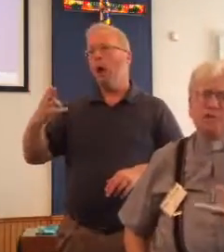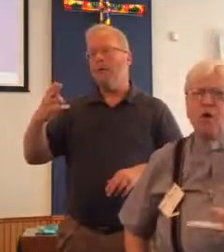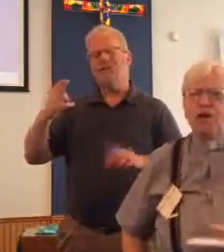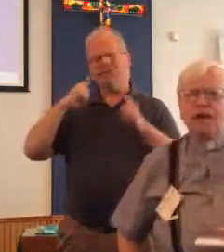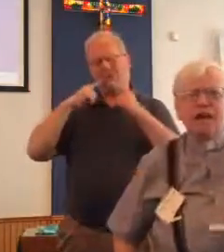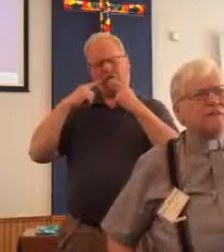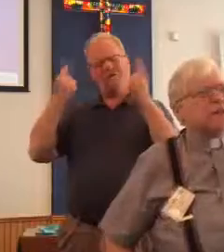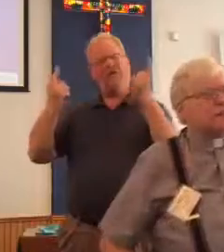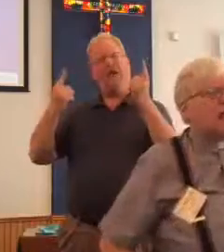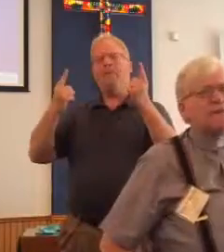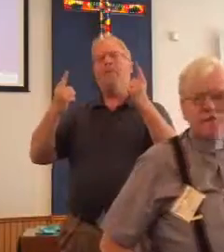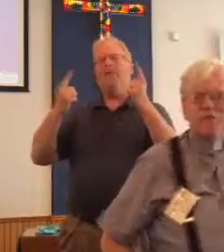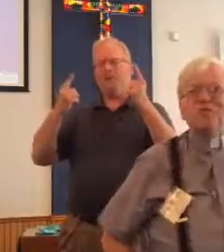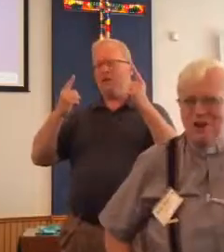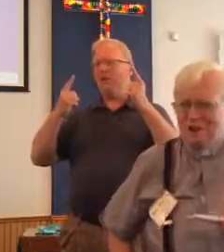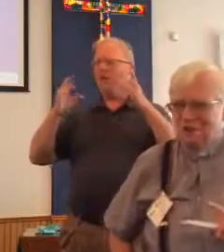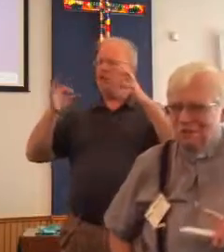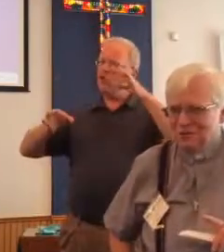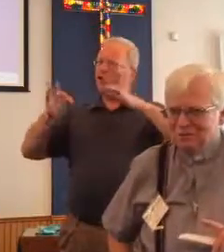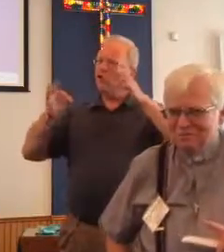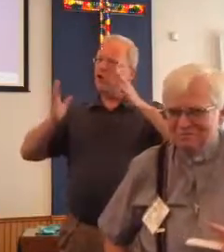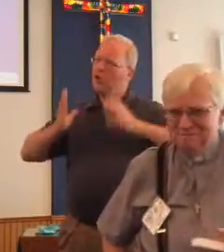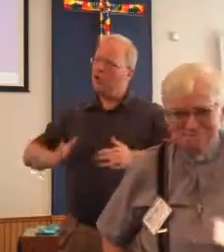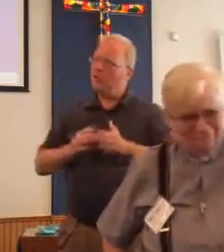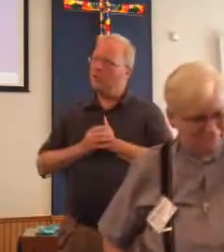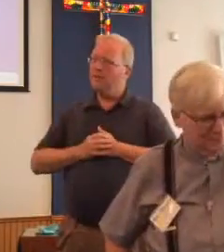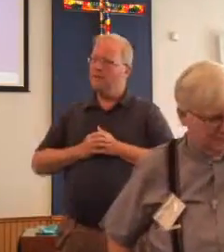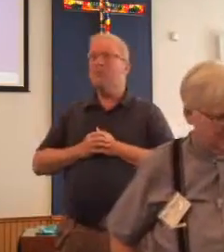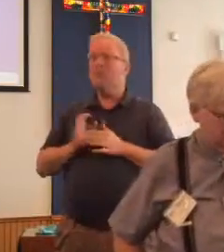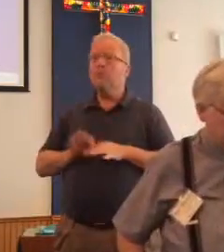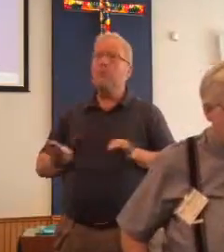she was important enough to have her story told.